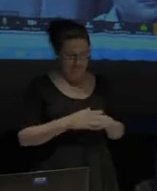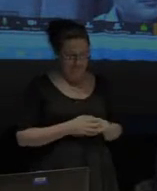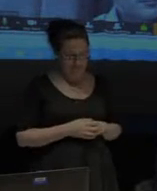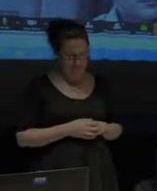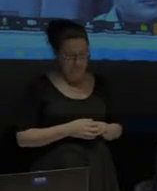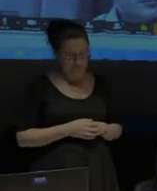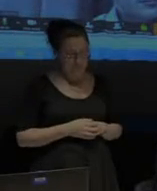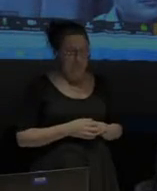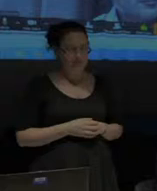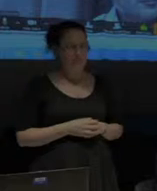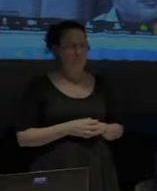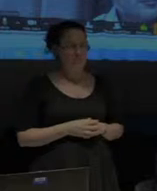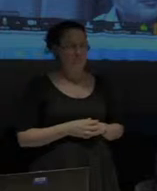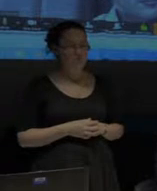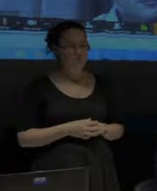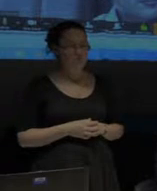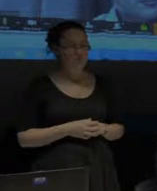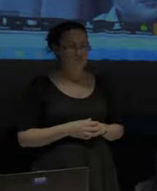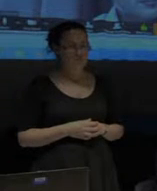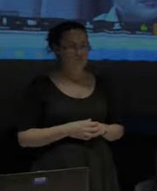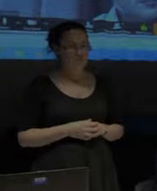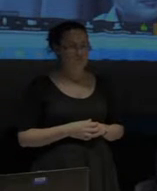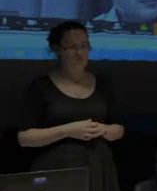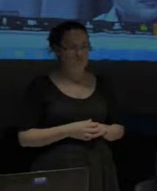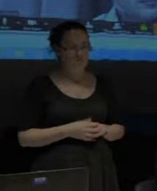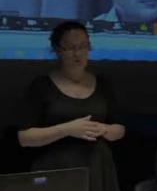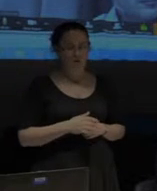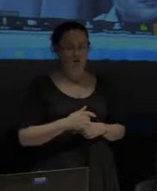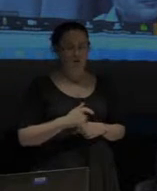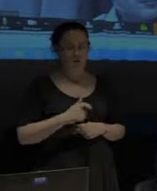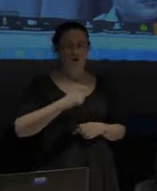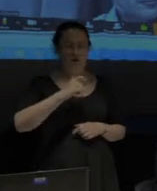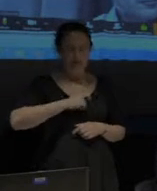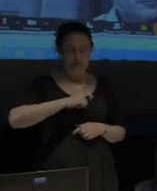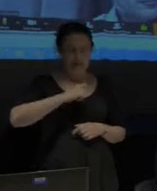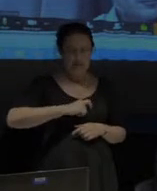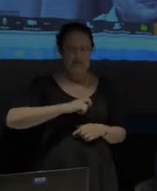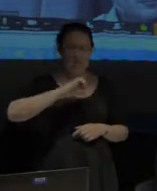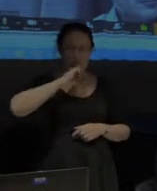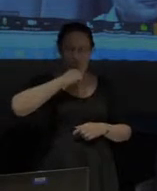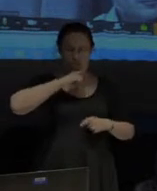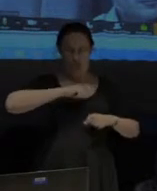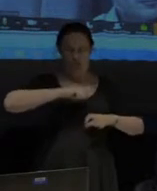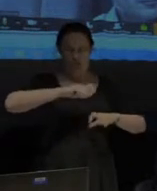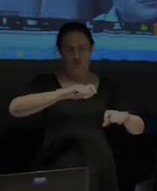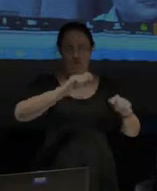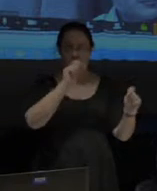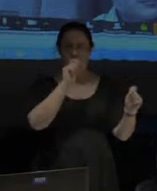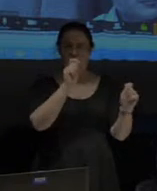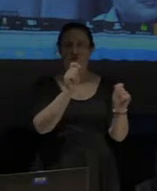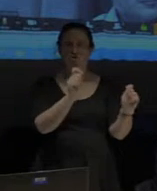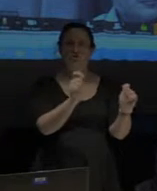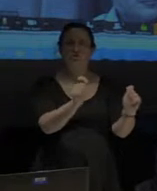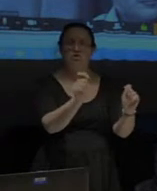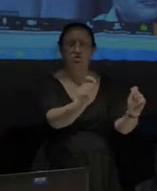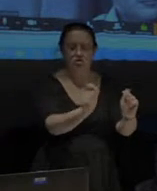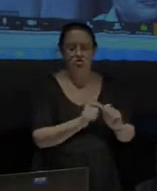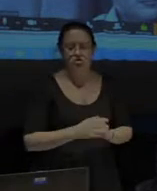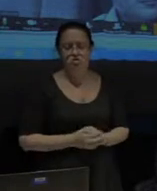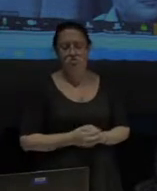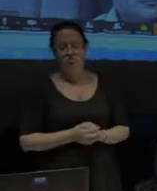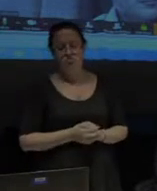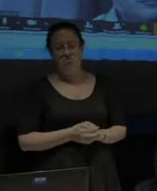identity, I expect, will keep evolving. So some of the identity differences we recognise and try and integrate today